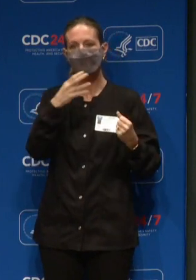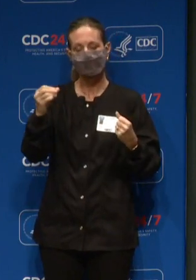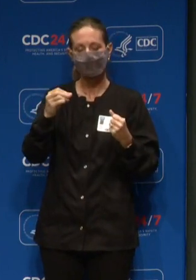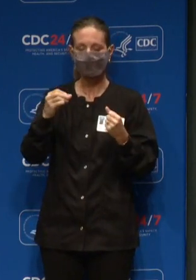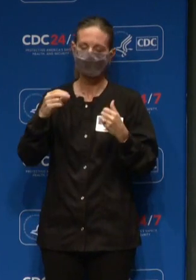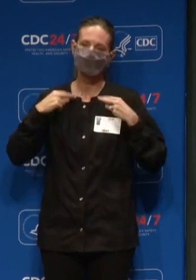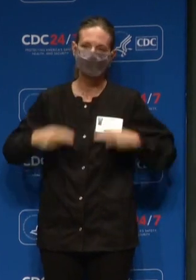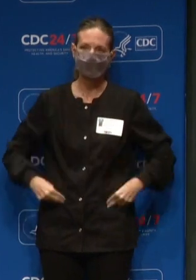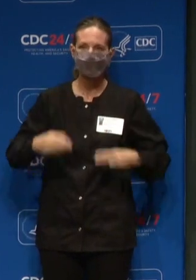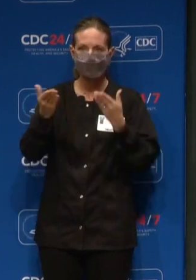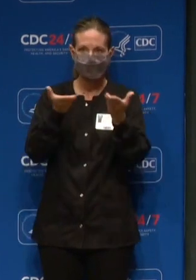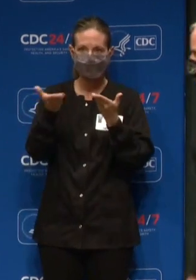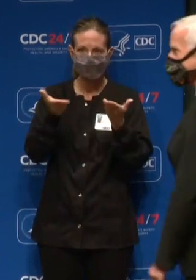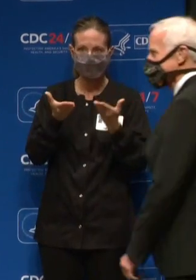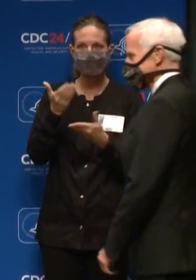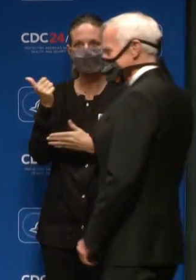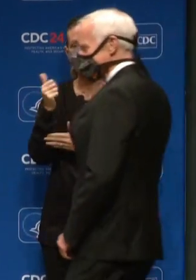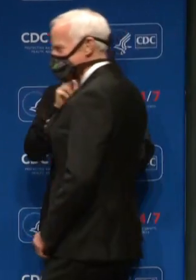Jay?